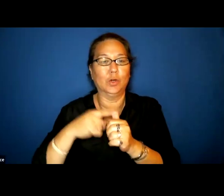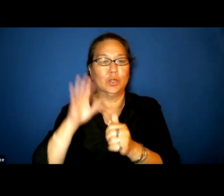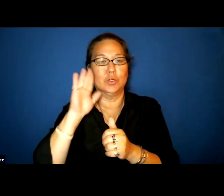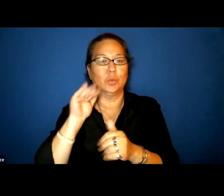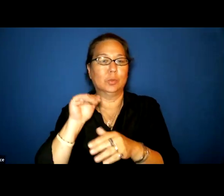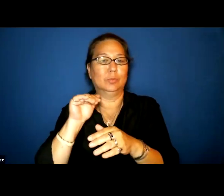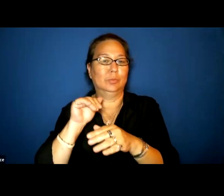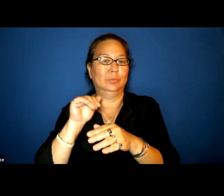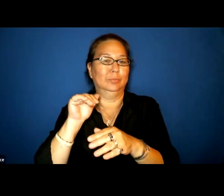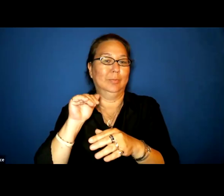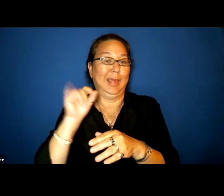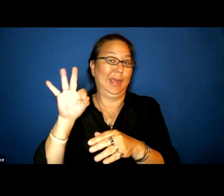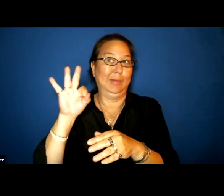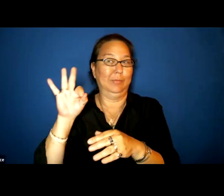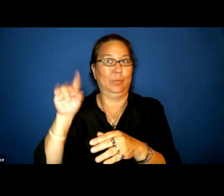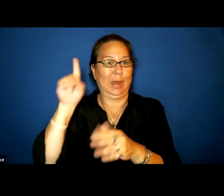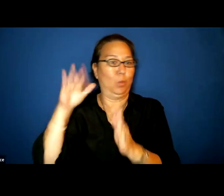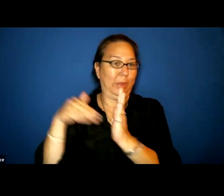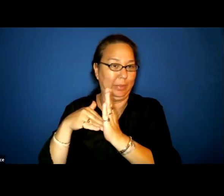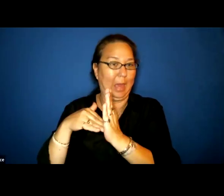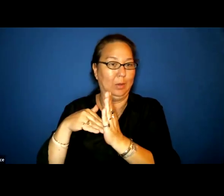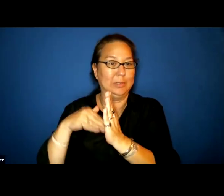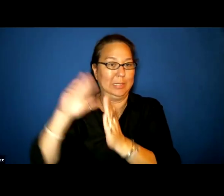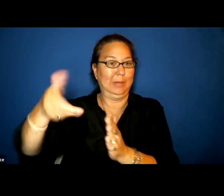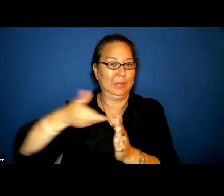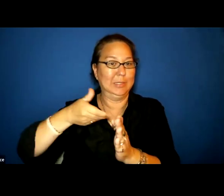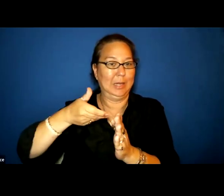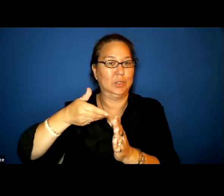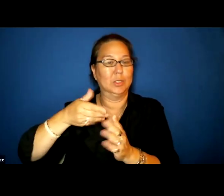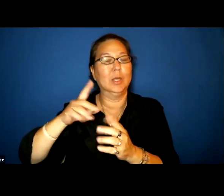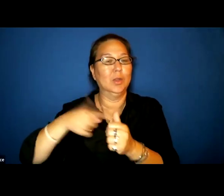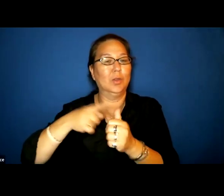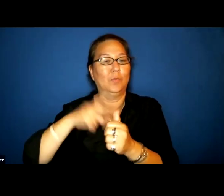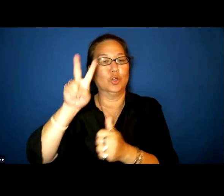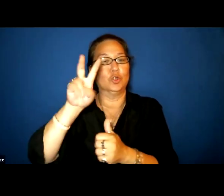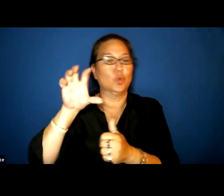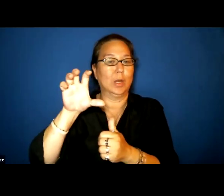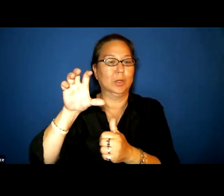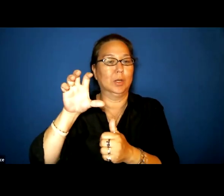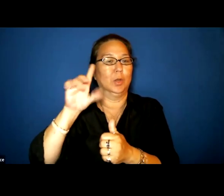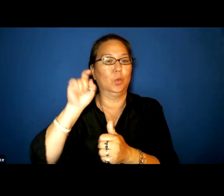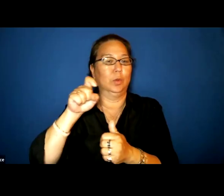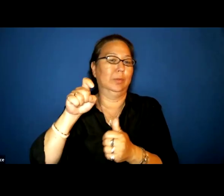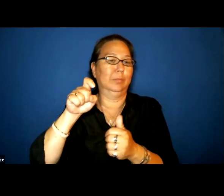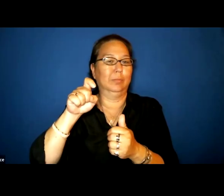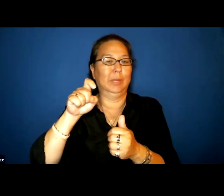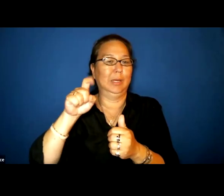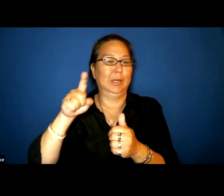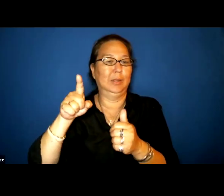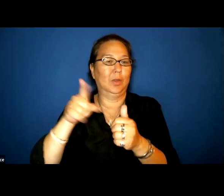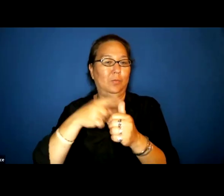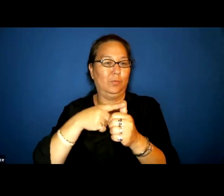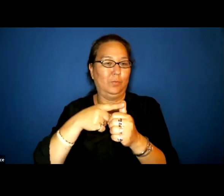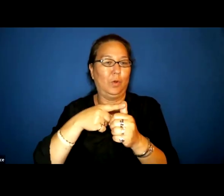ranking students to whatever their first choice school is. So Pause there. I'm so sorry, just for